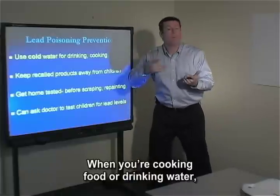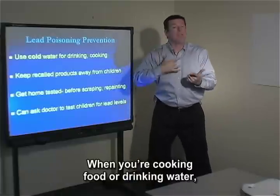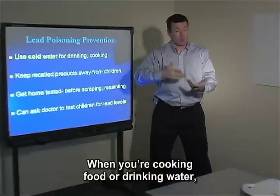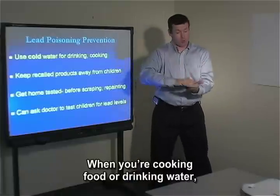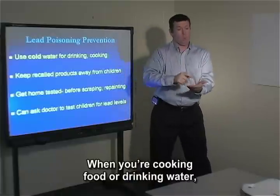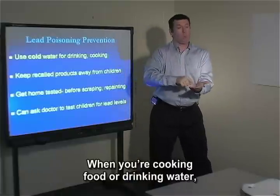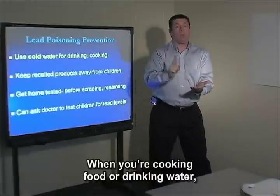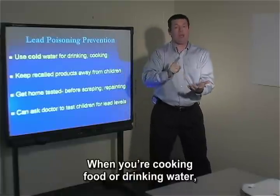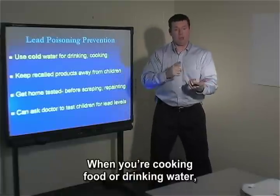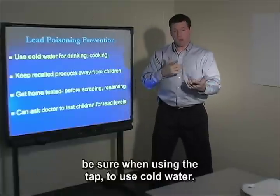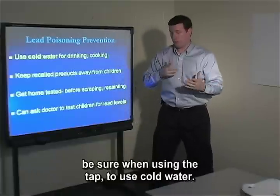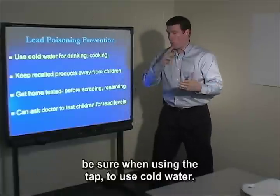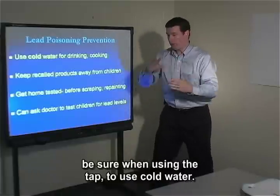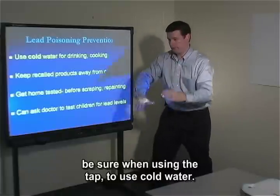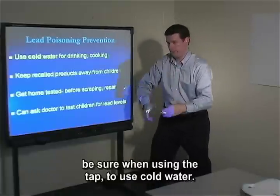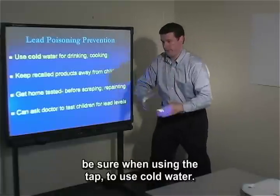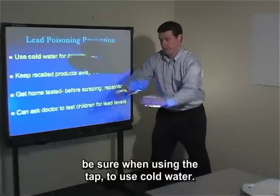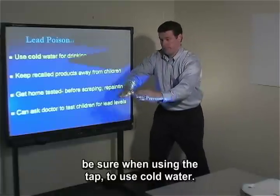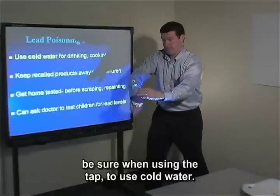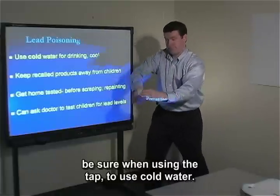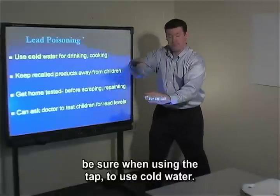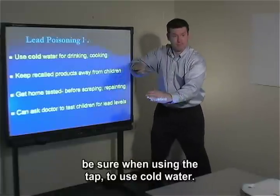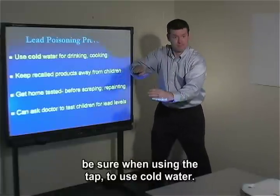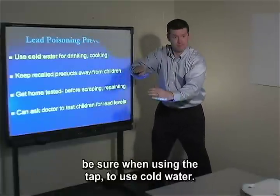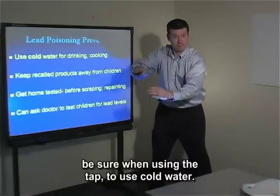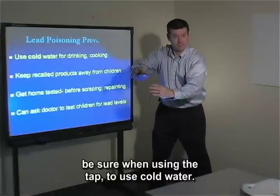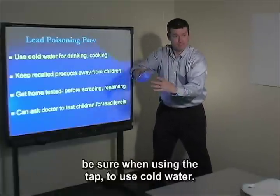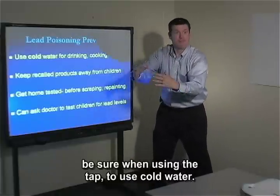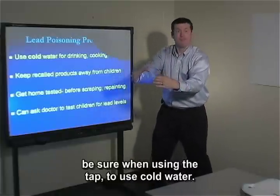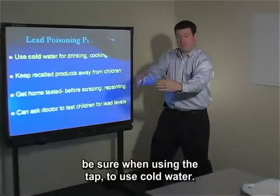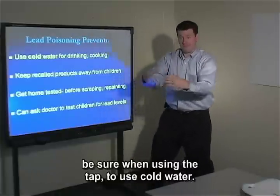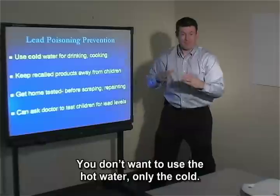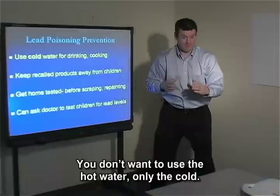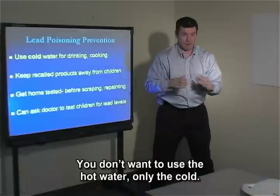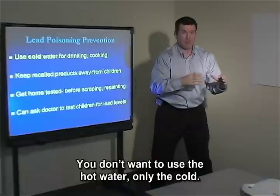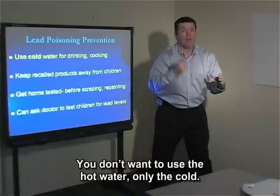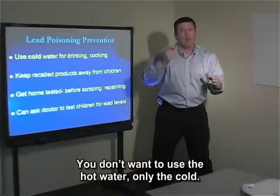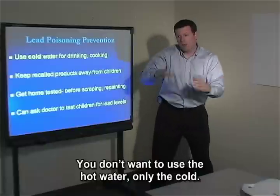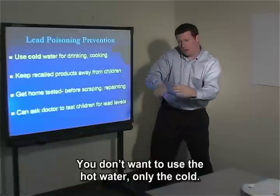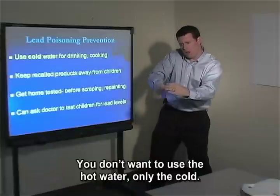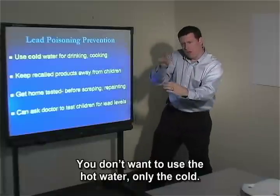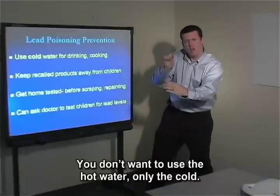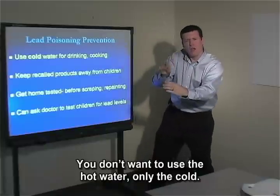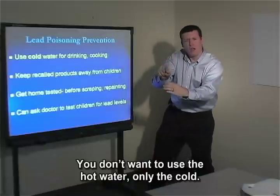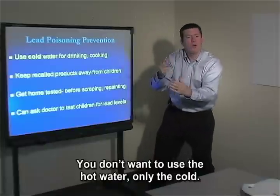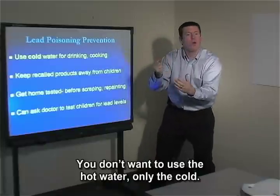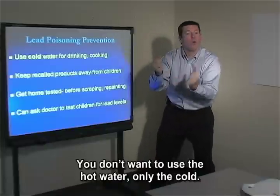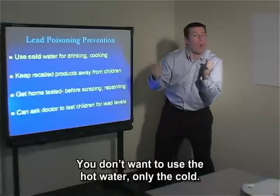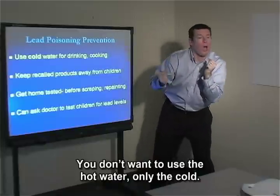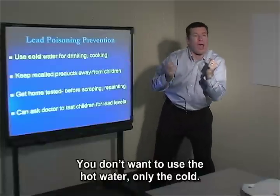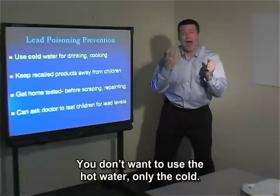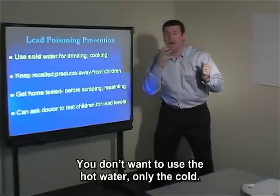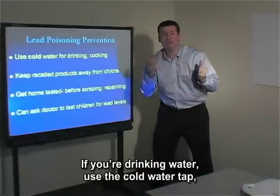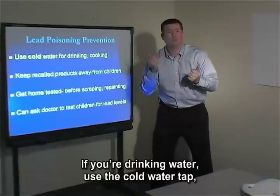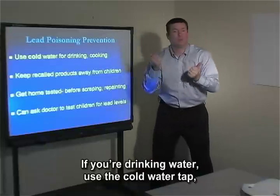drinking water, be sure when using the tap to use cold water. You don't want to use the hot water, only the cold. If you're drinking